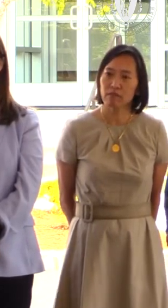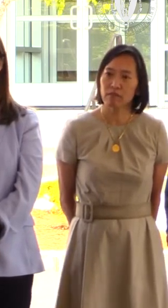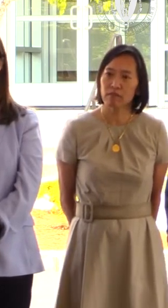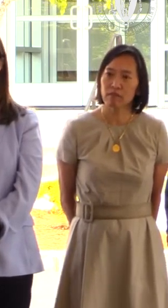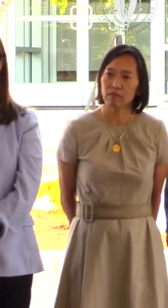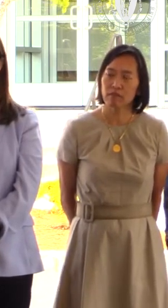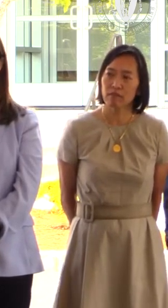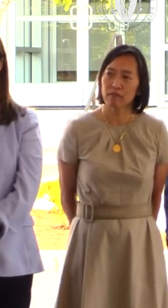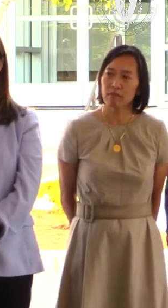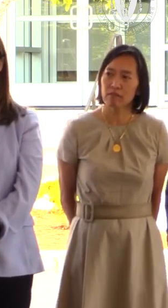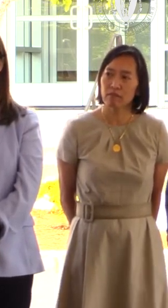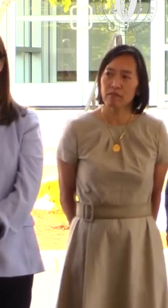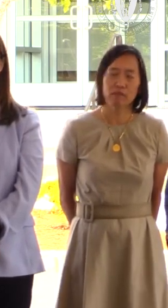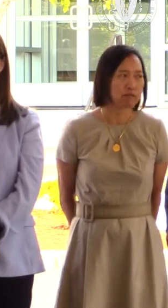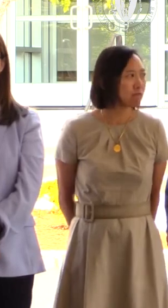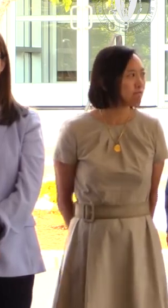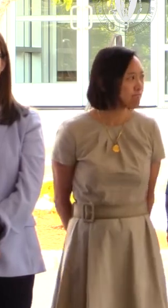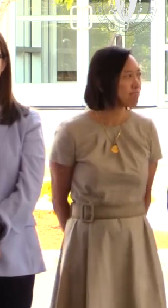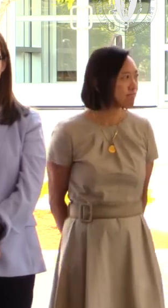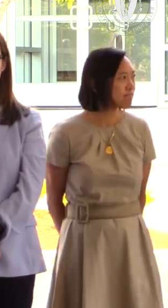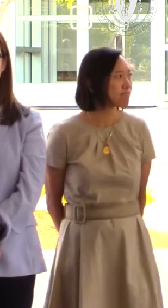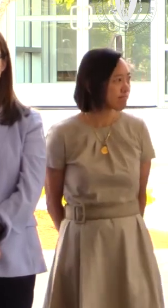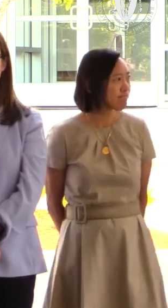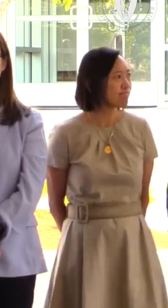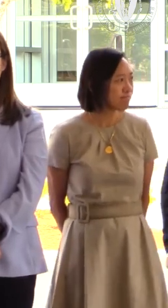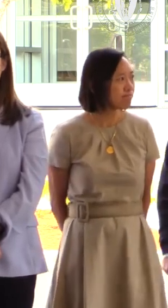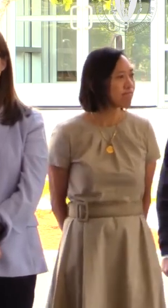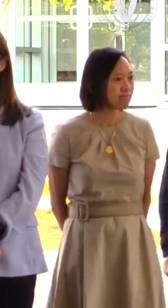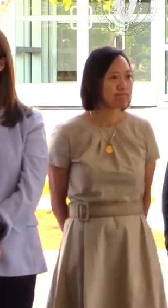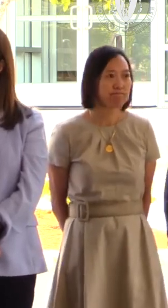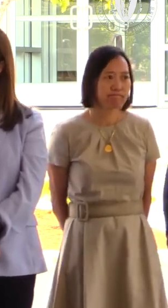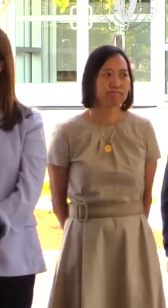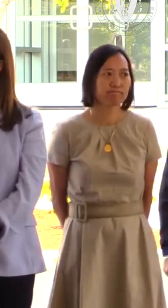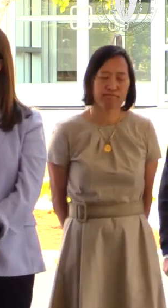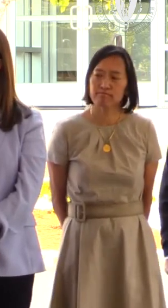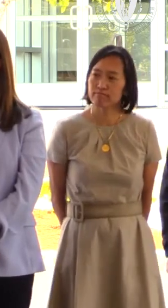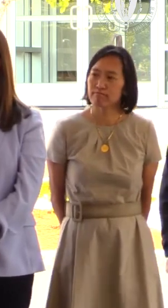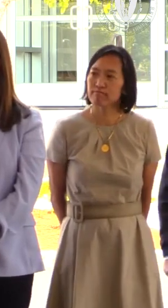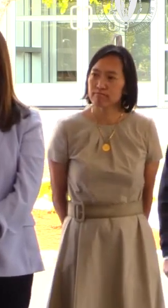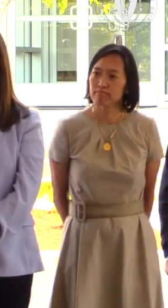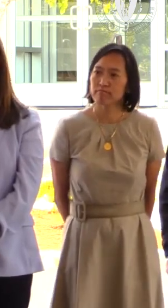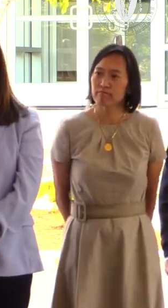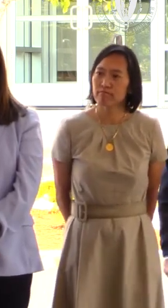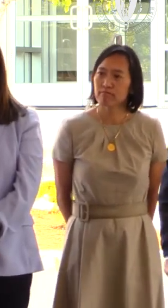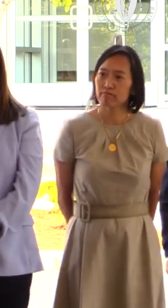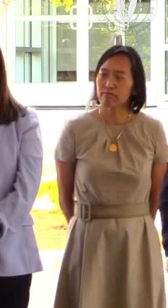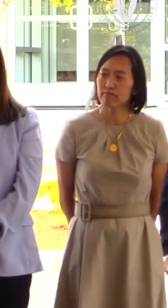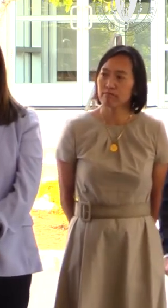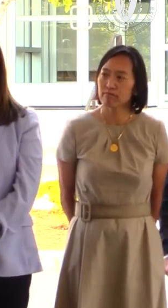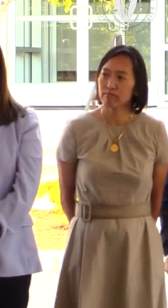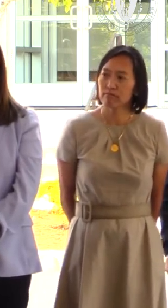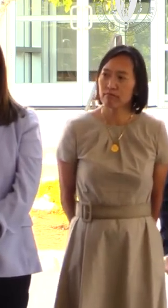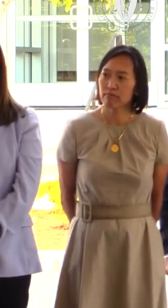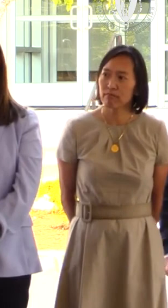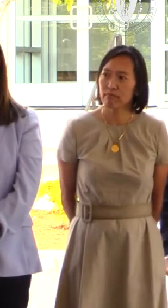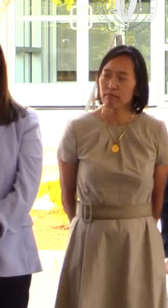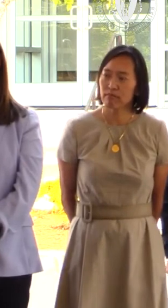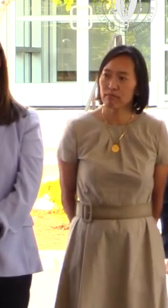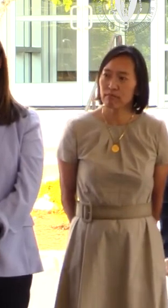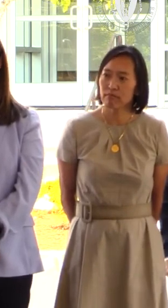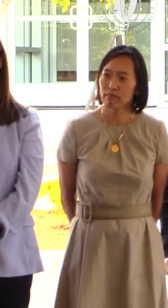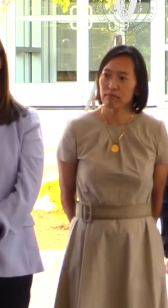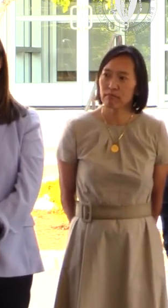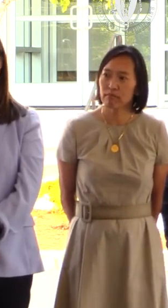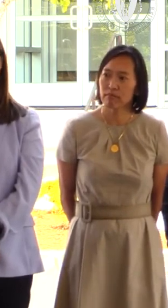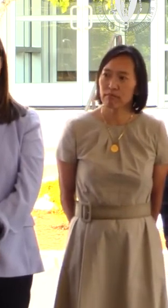this possible. A lot of it comes down to permitting, siting, regulation, and to have partners at the local level is so, so important.